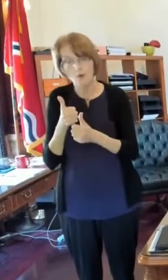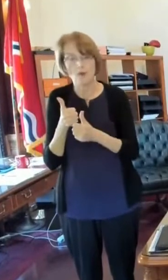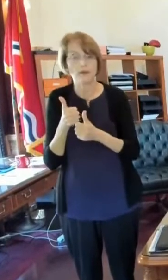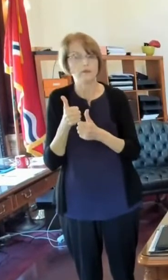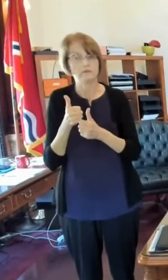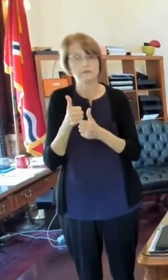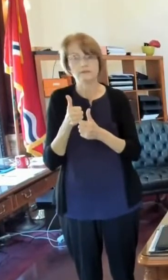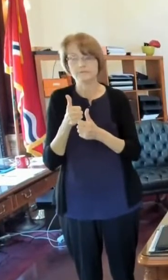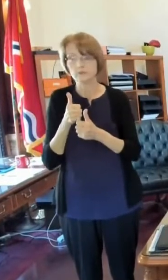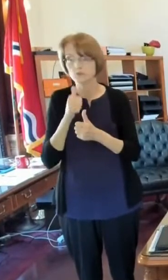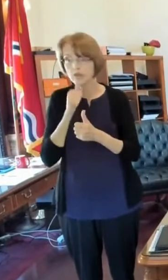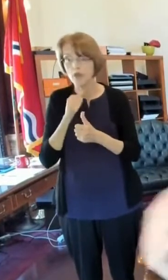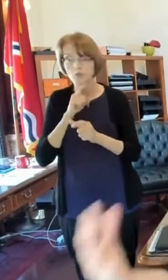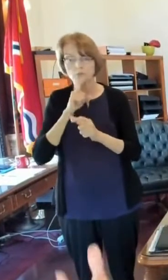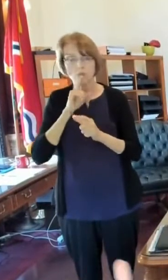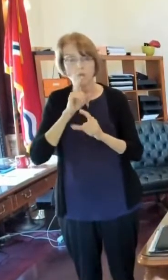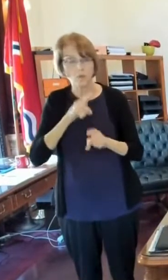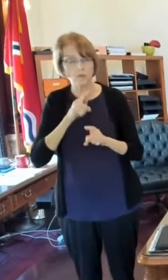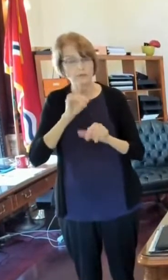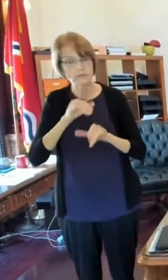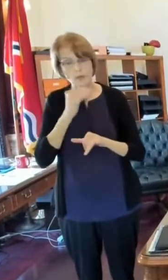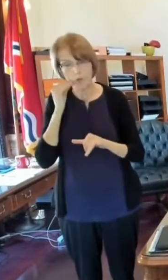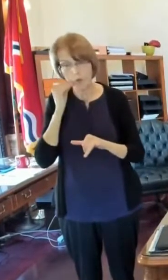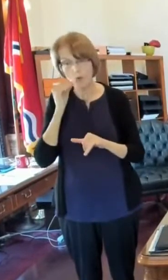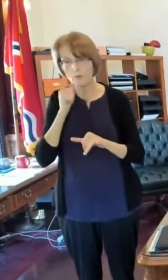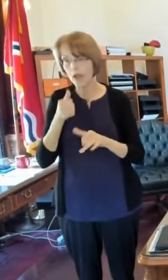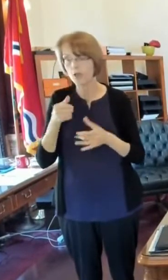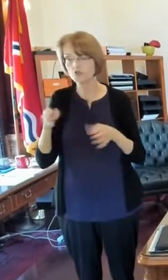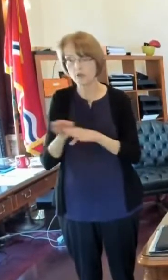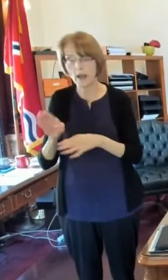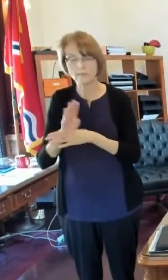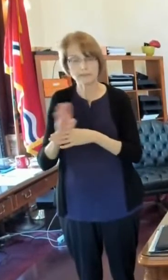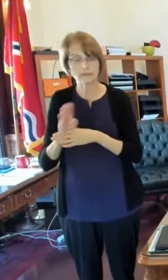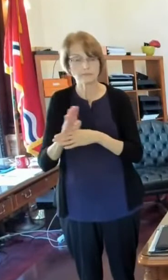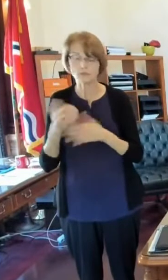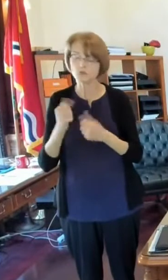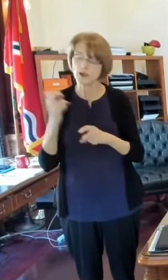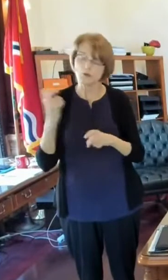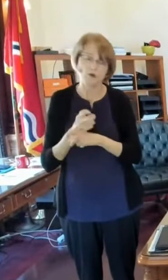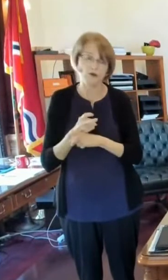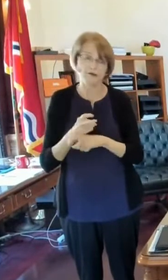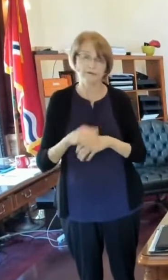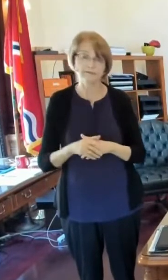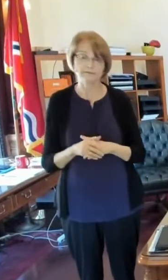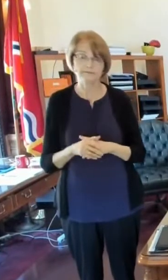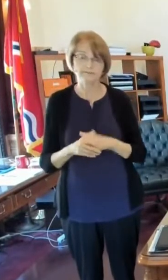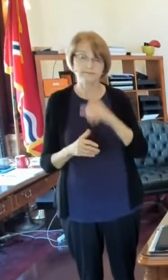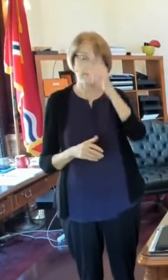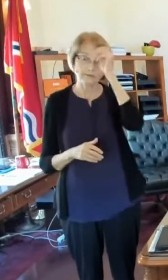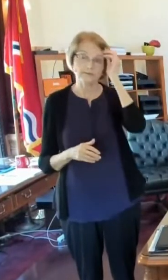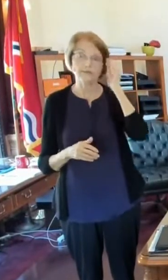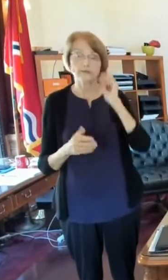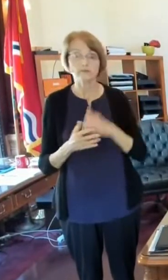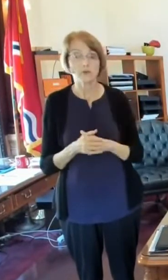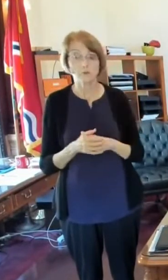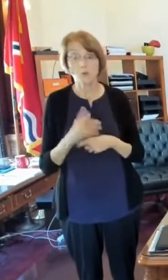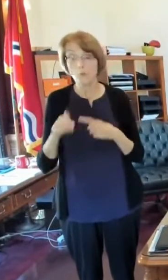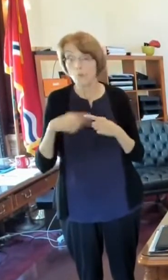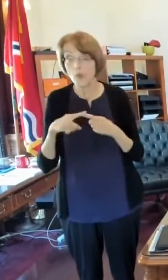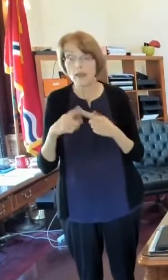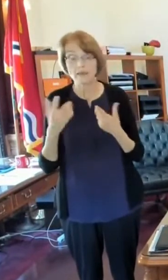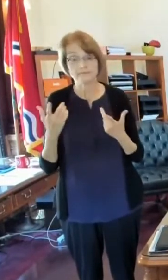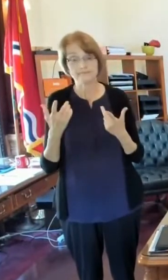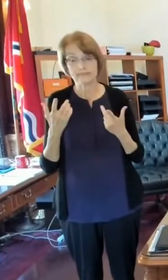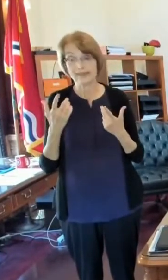shut down businesses, whole classes of businesses. And frankly, a realistic time frame, we have to look